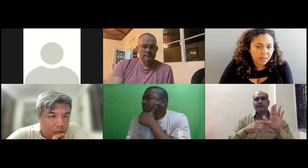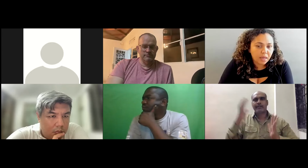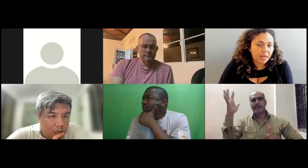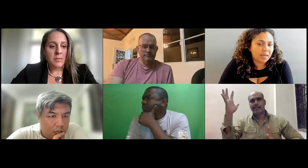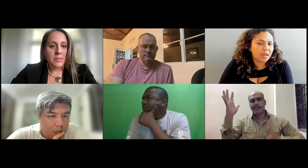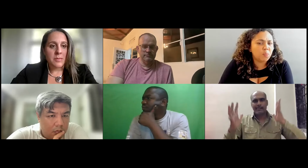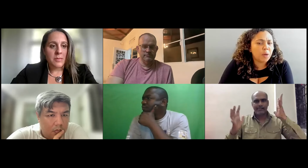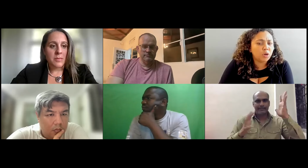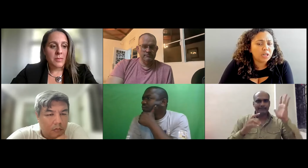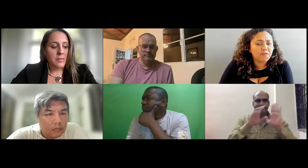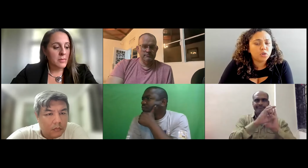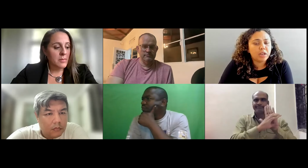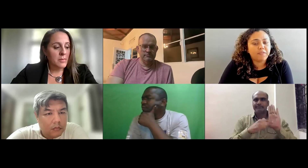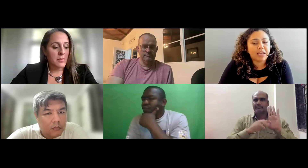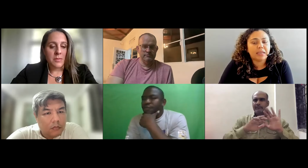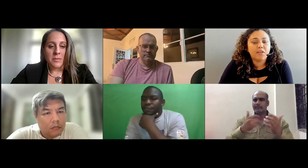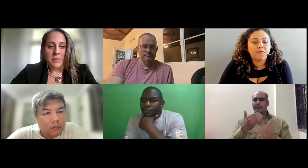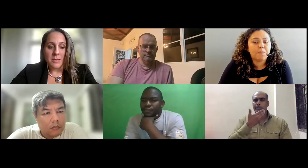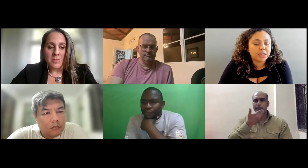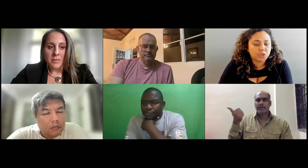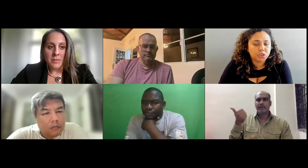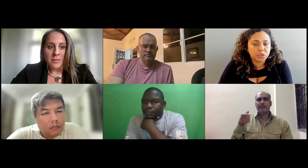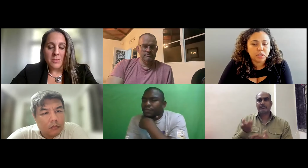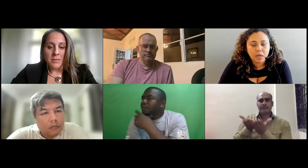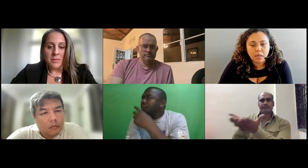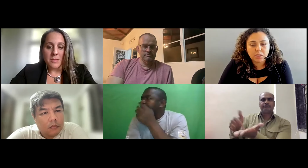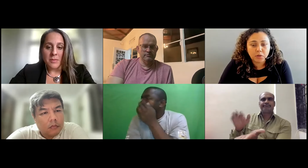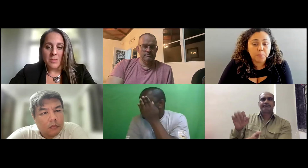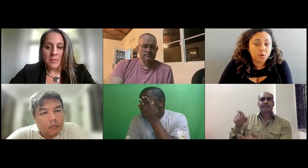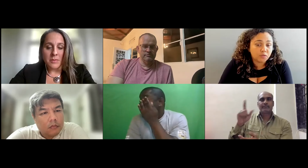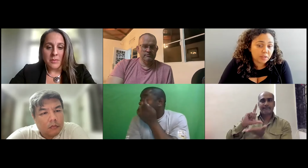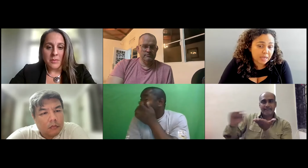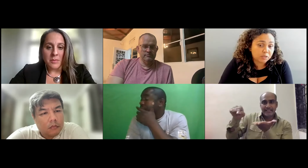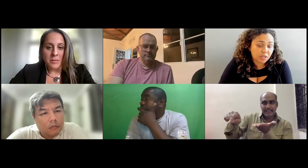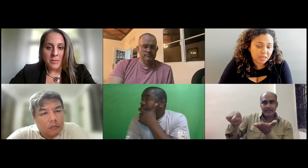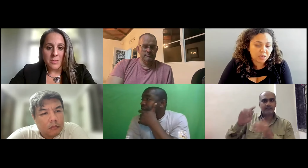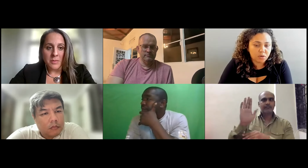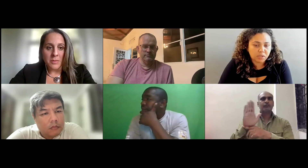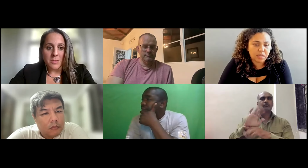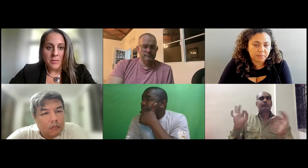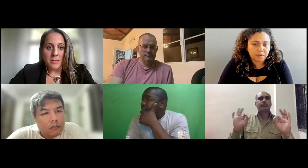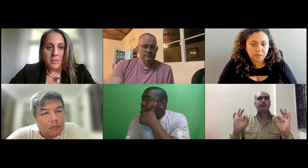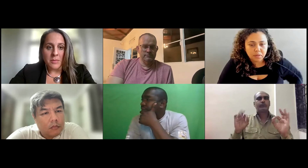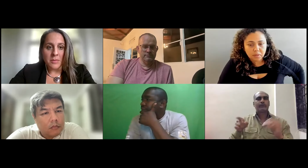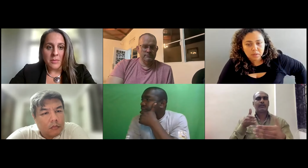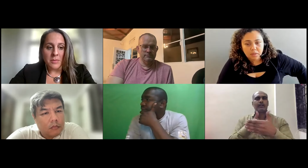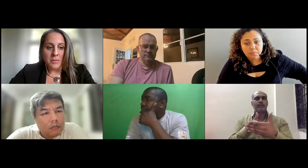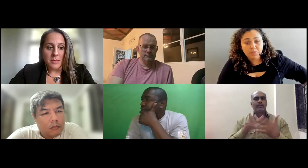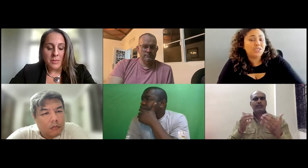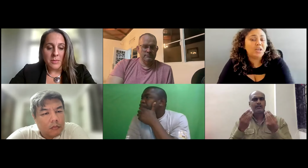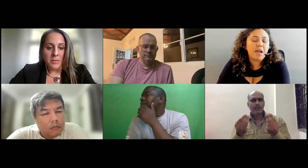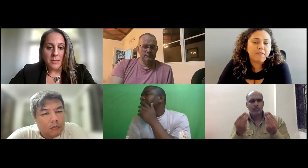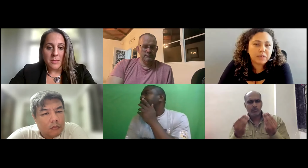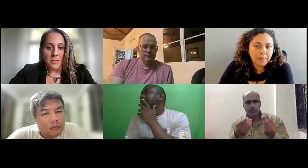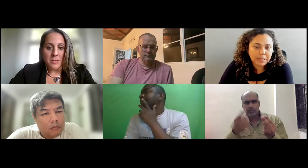them. And then I'm wondering if you could have like kind of a picture storybooks for them so they can use them,